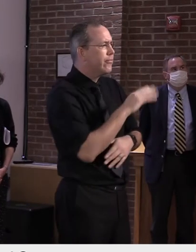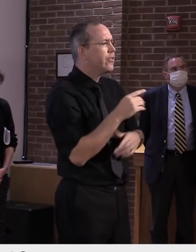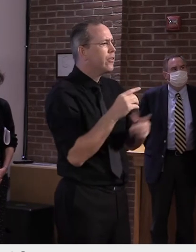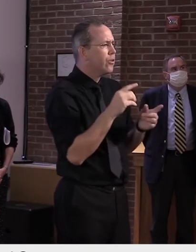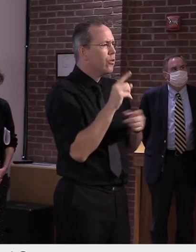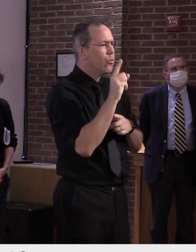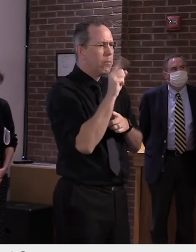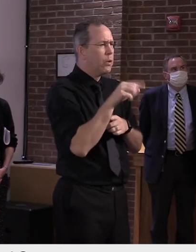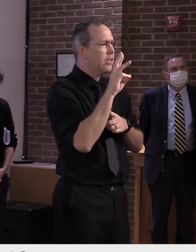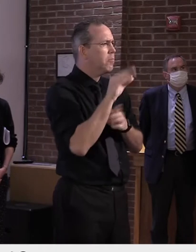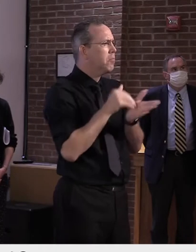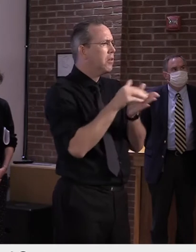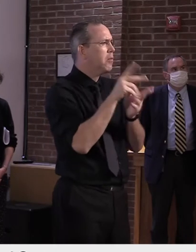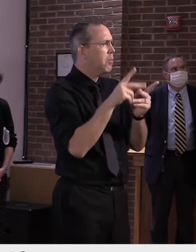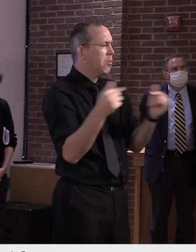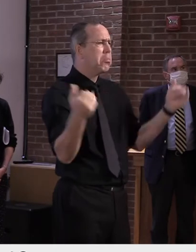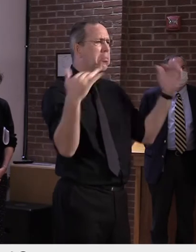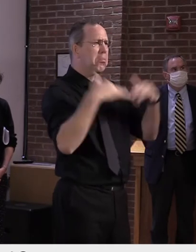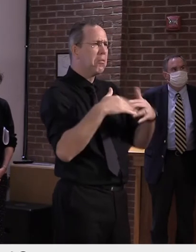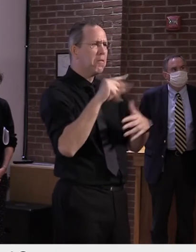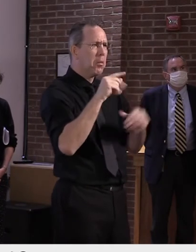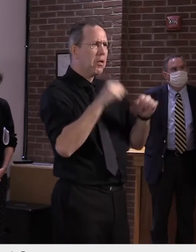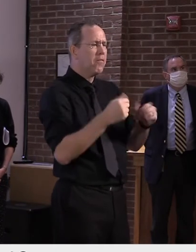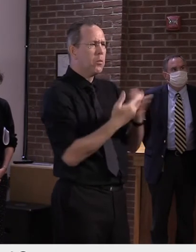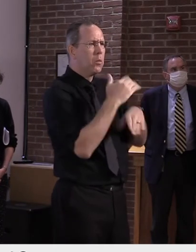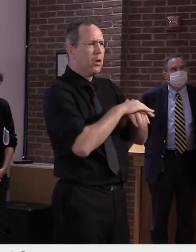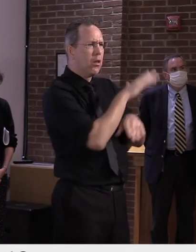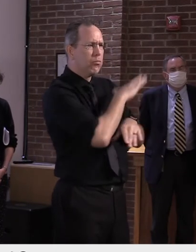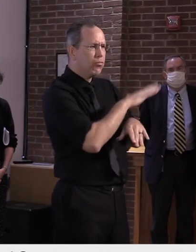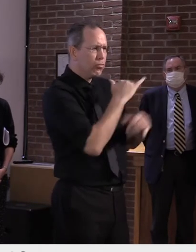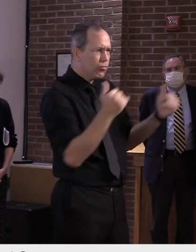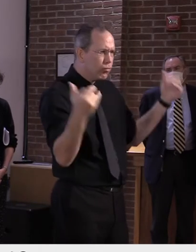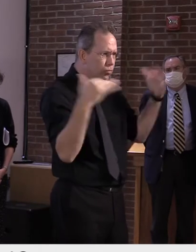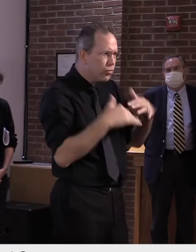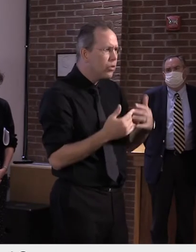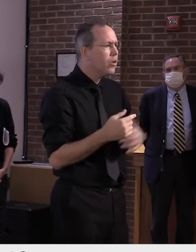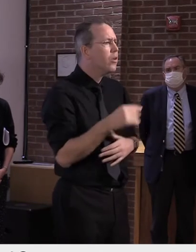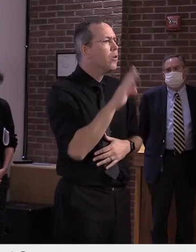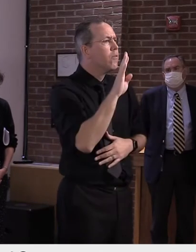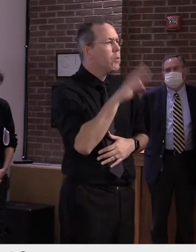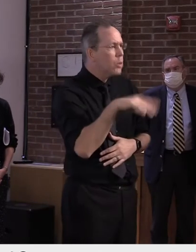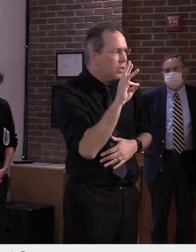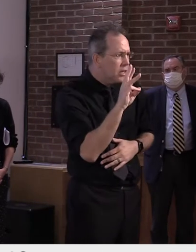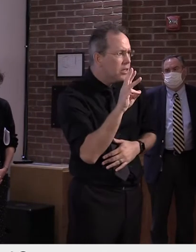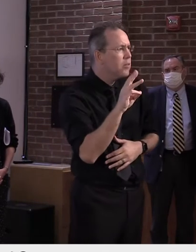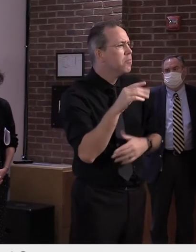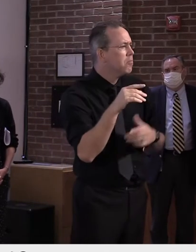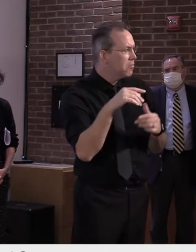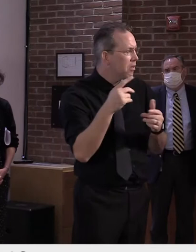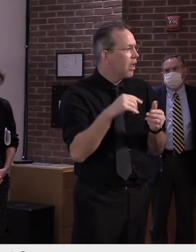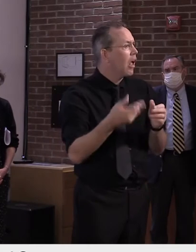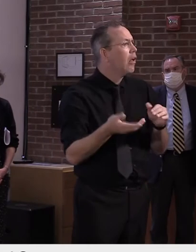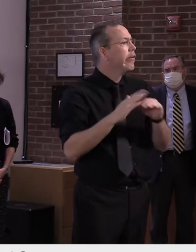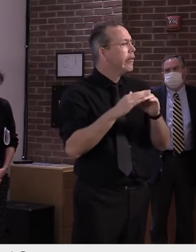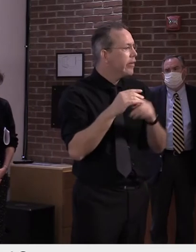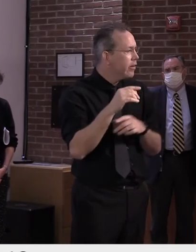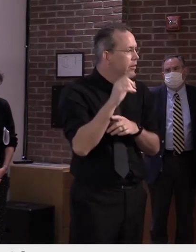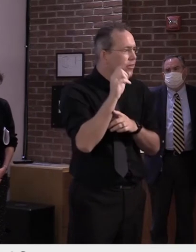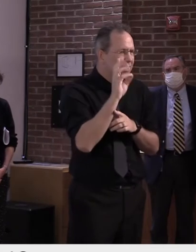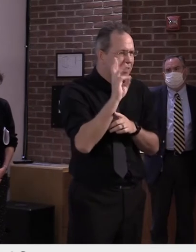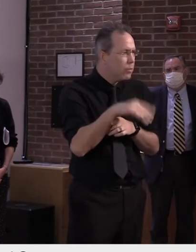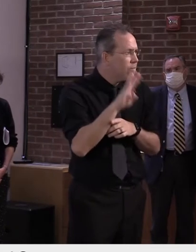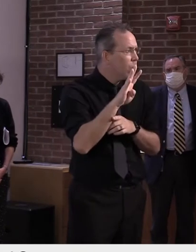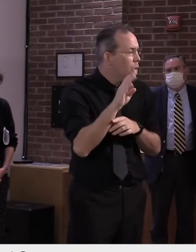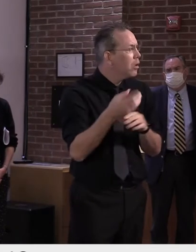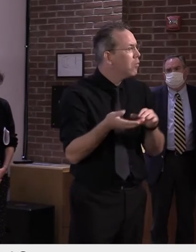that number increased to about 4.6 million then went up again to about 6.4 million before pretty